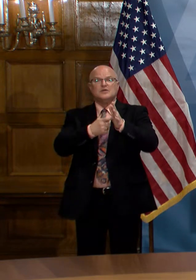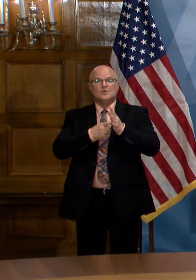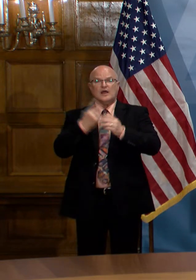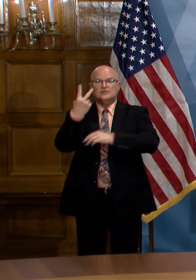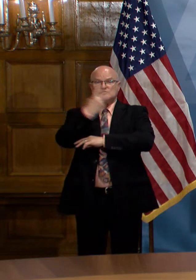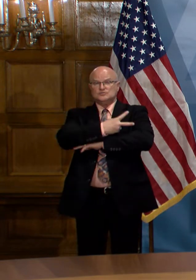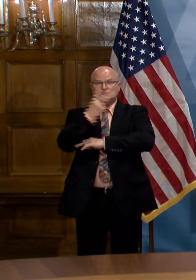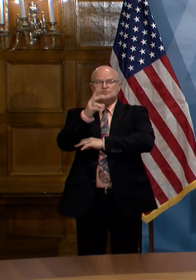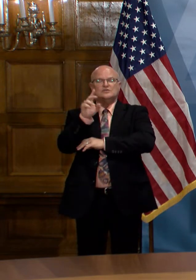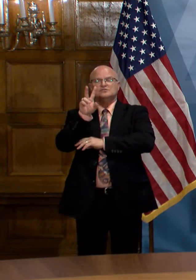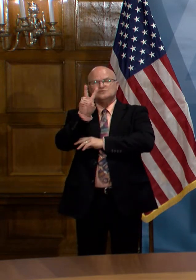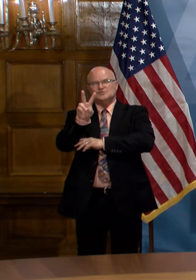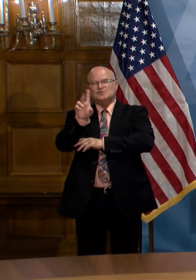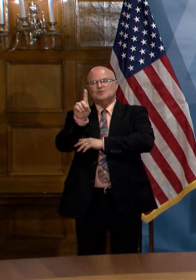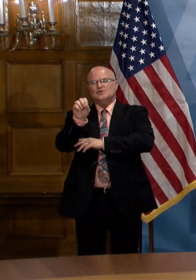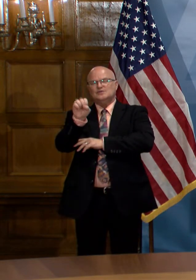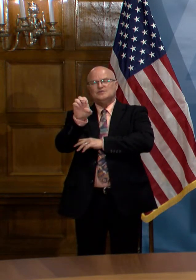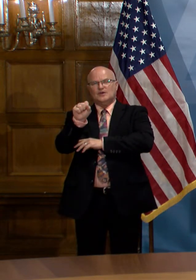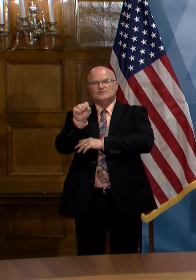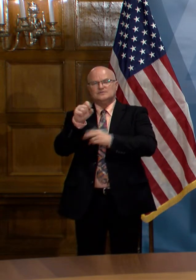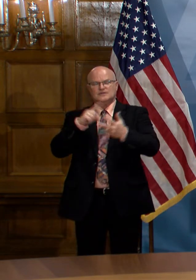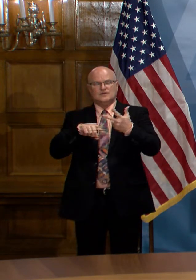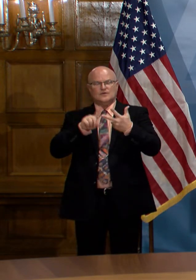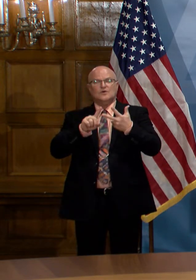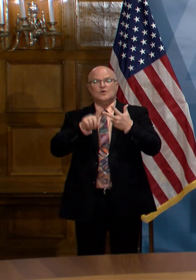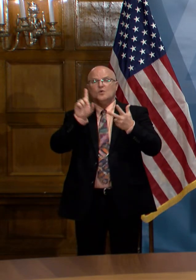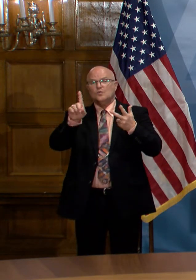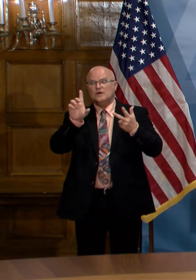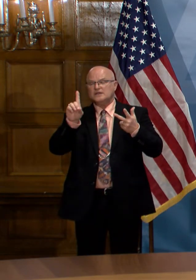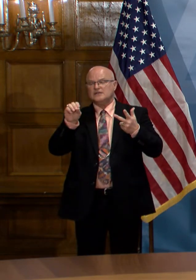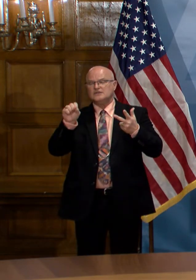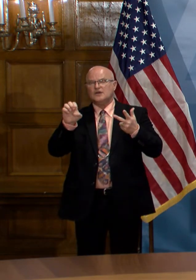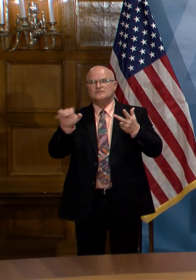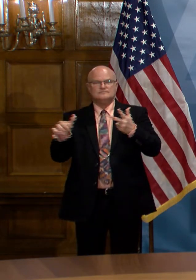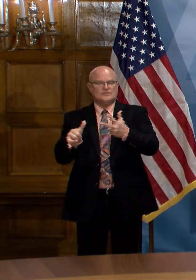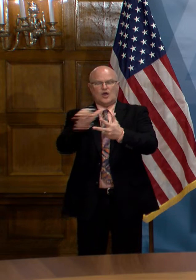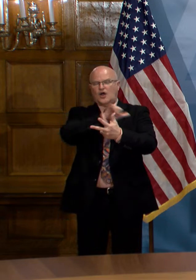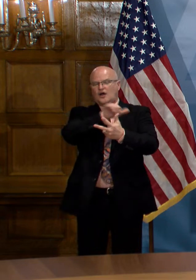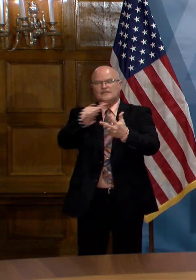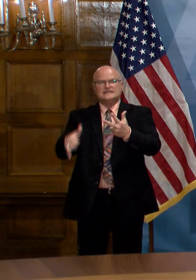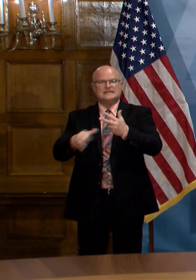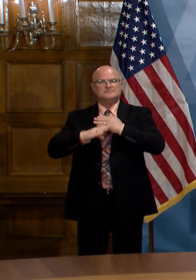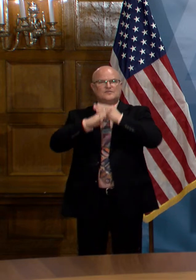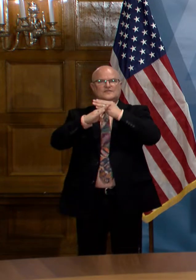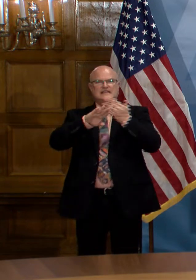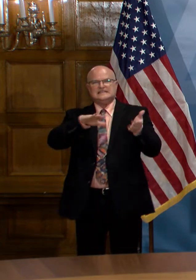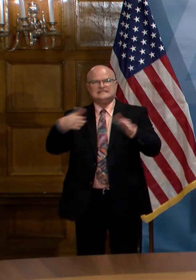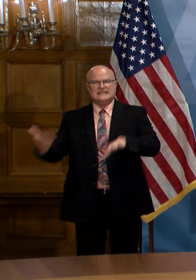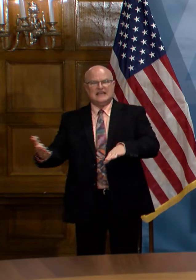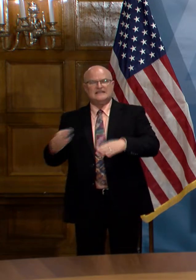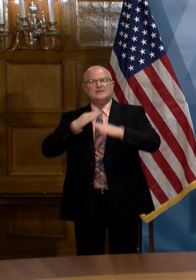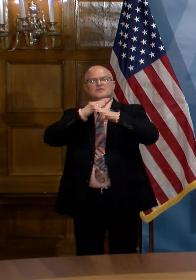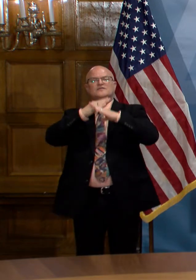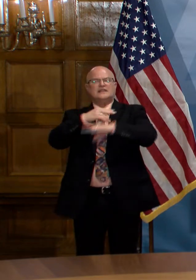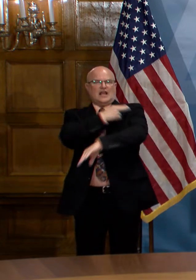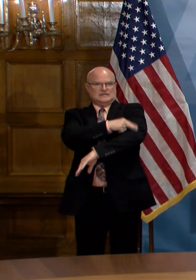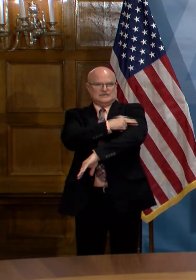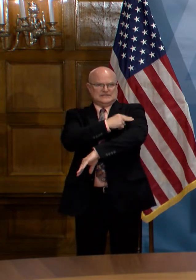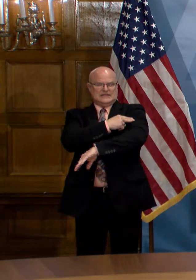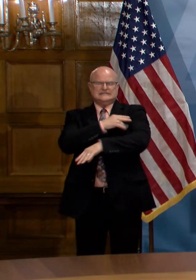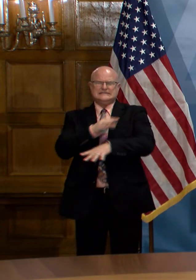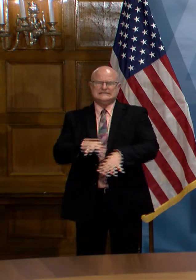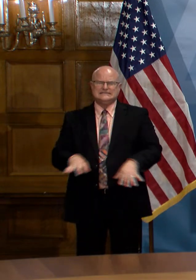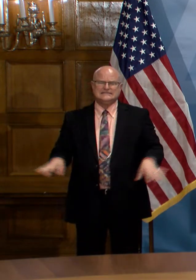2 doses, some that require one that requires 1 dose. They are equally effective in preventing death and preventing hospitalizations, and that is the